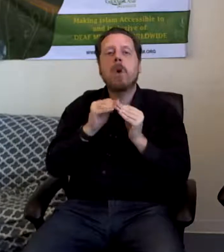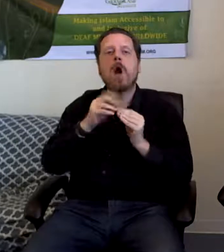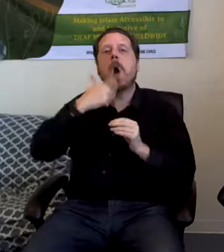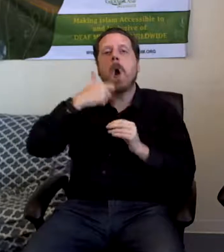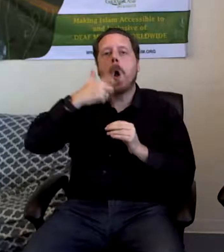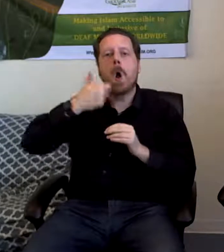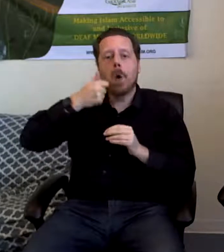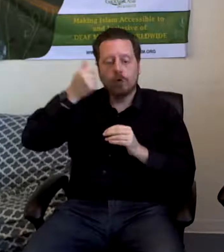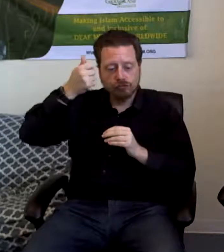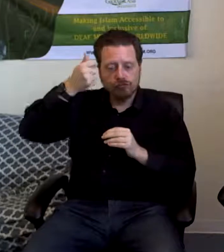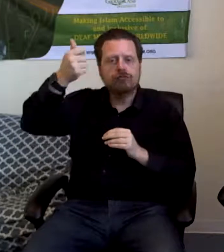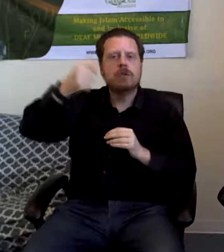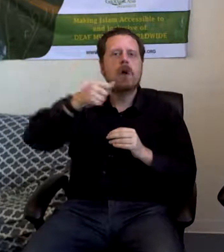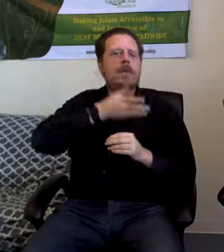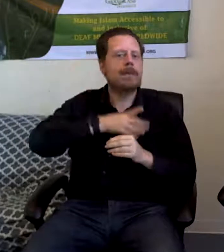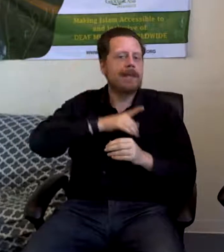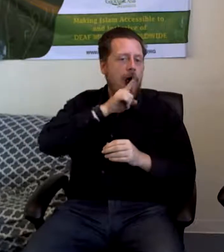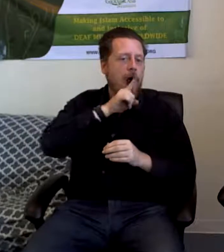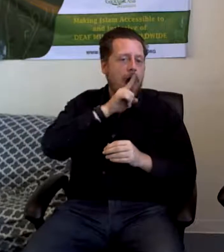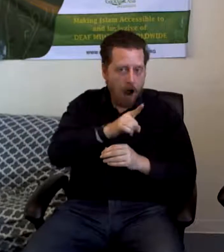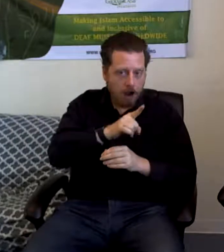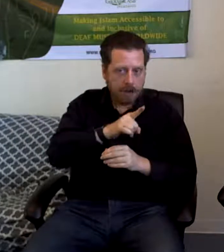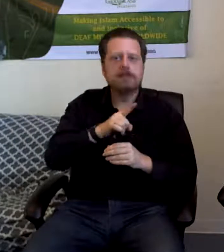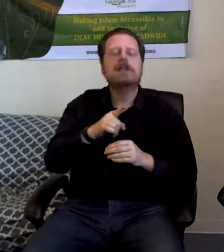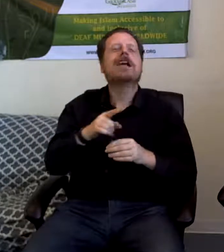the less chance she will have children.